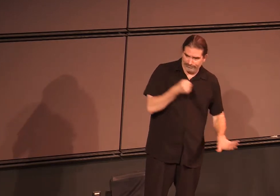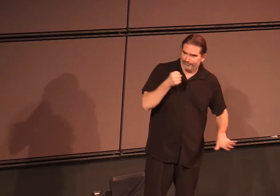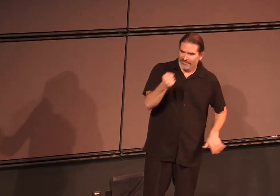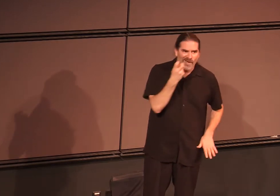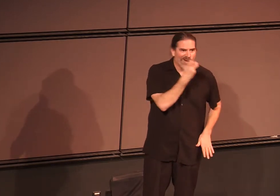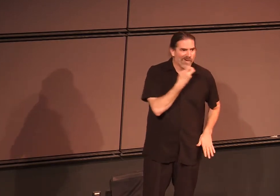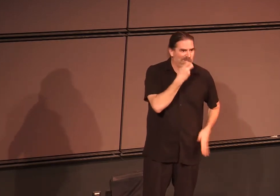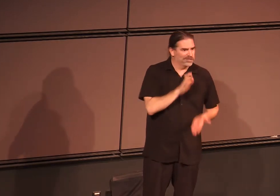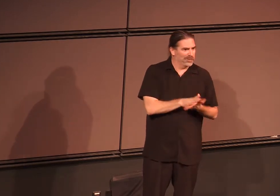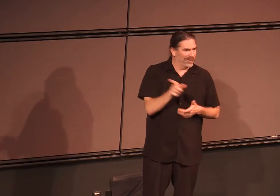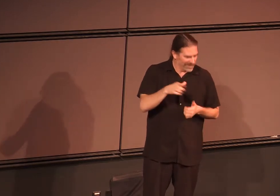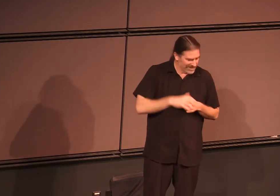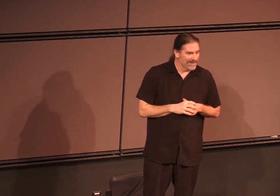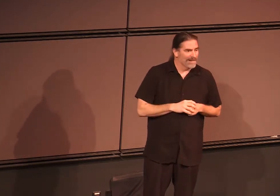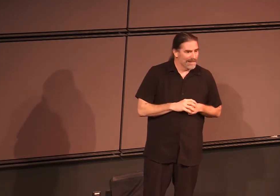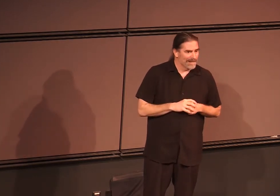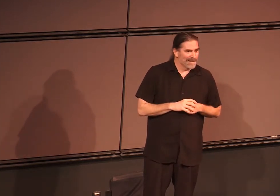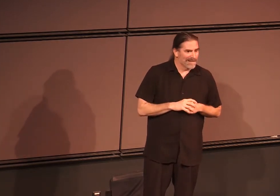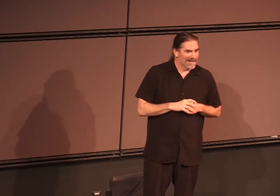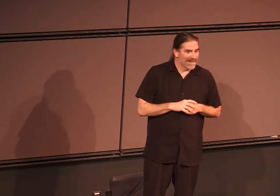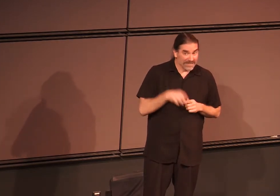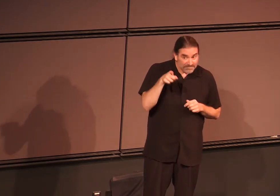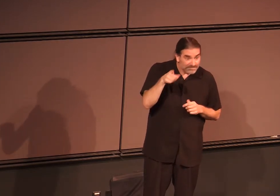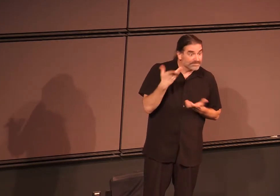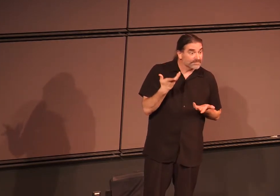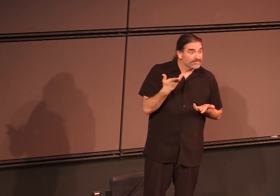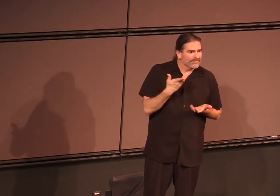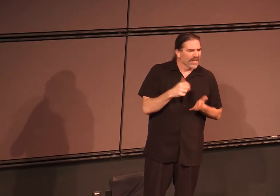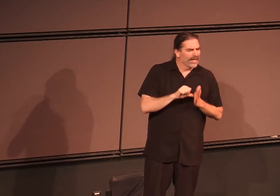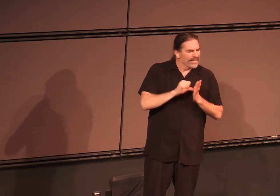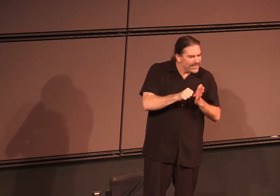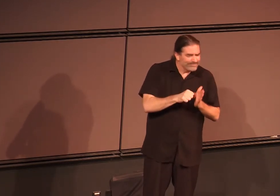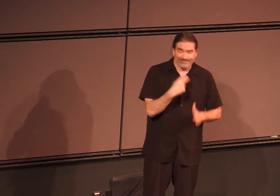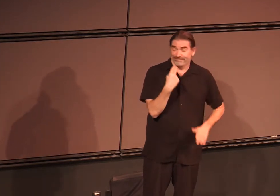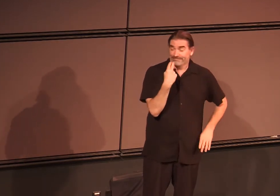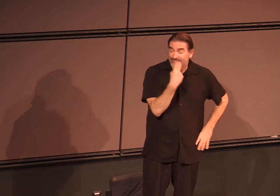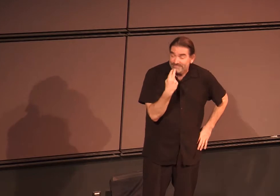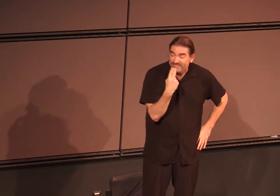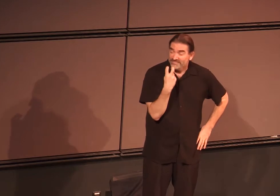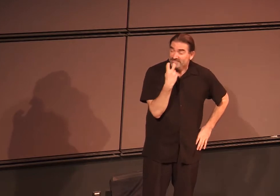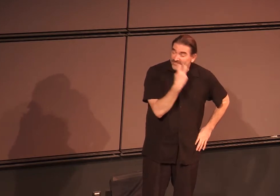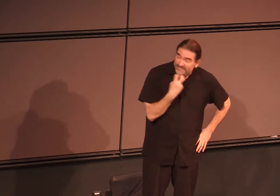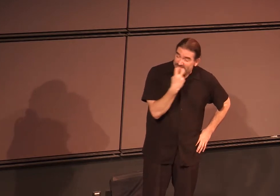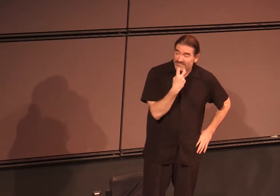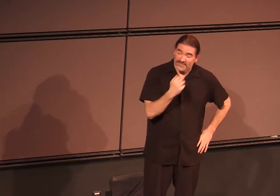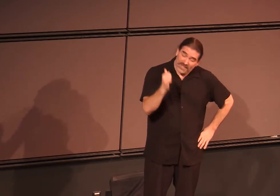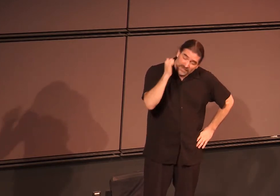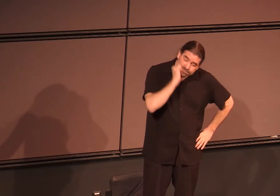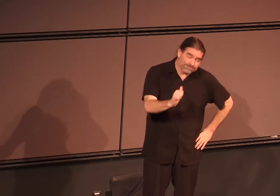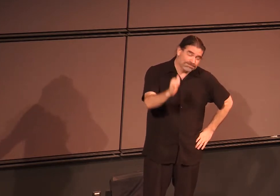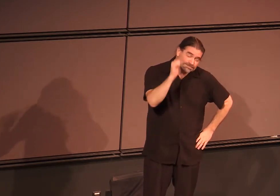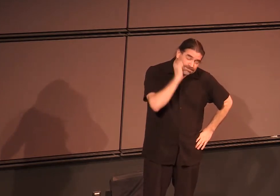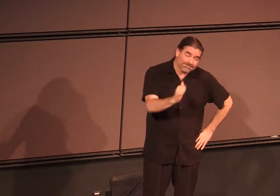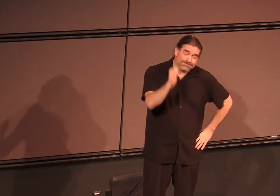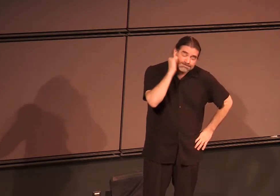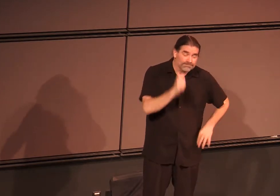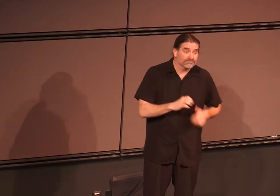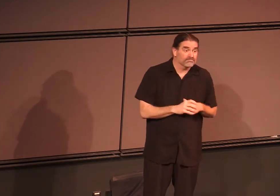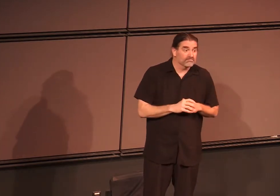my parents put me in an oral school. Well, they emphasized speech and lip reading every